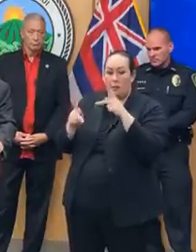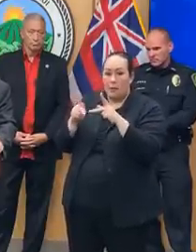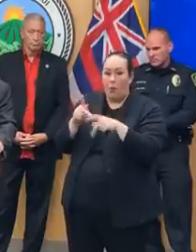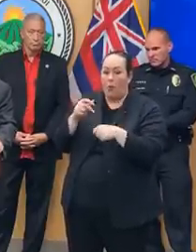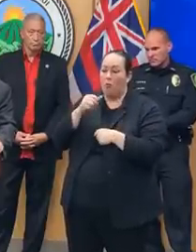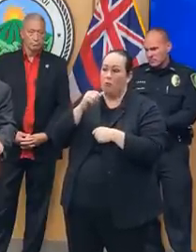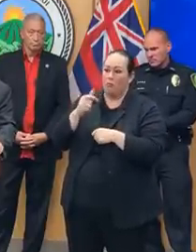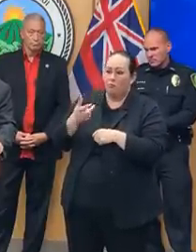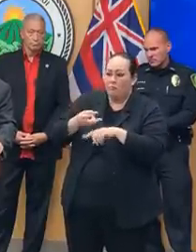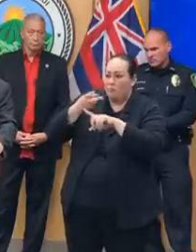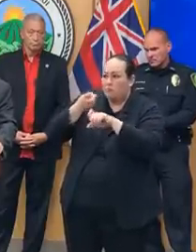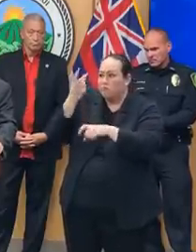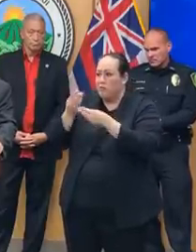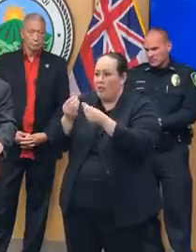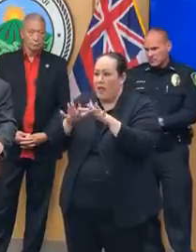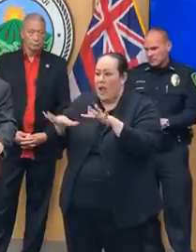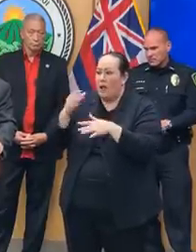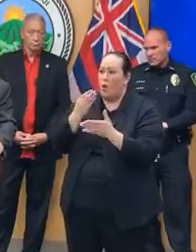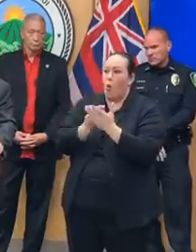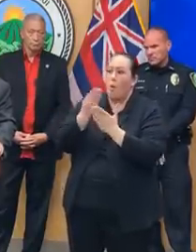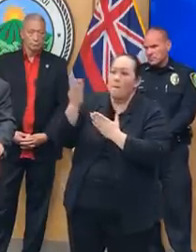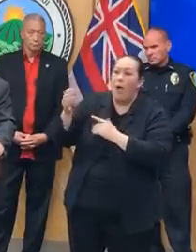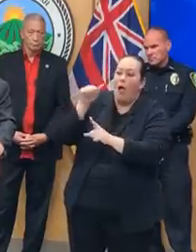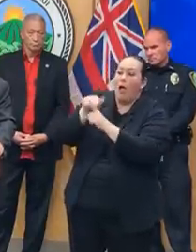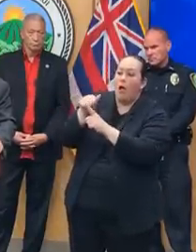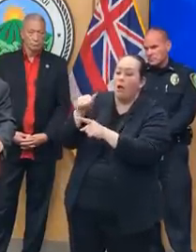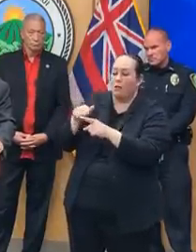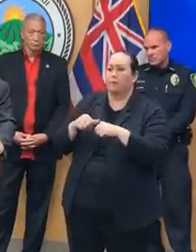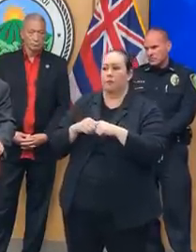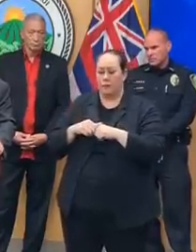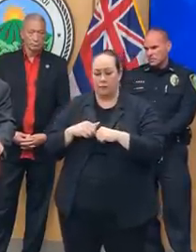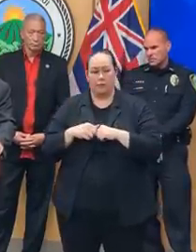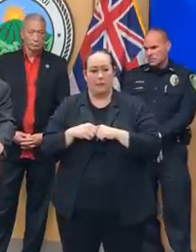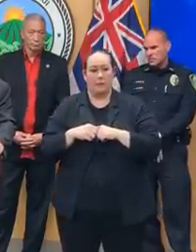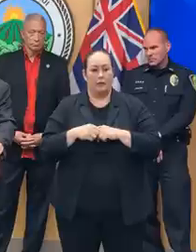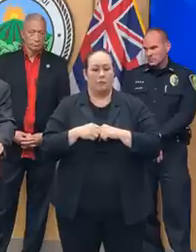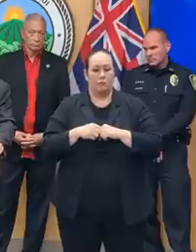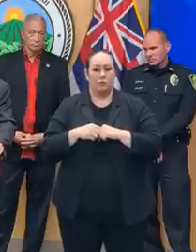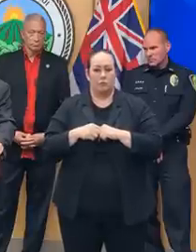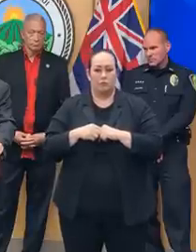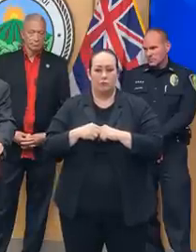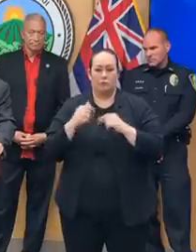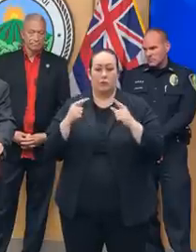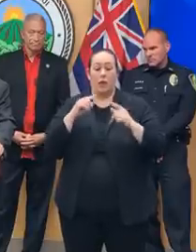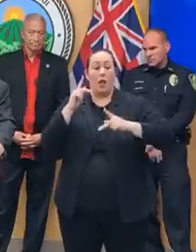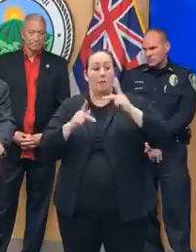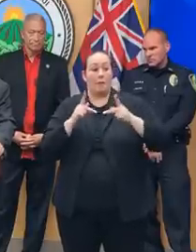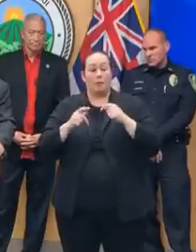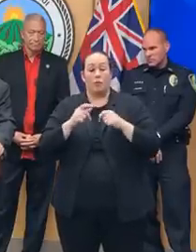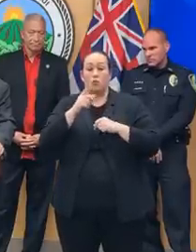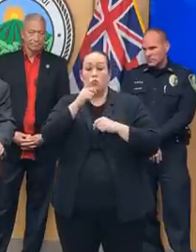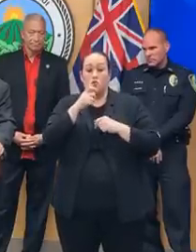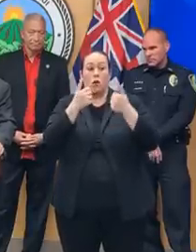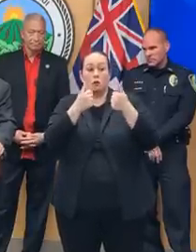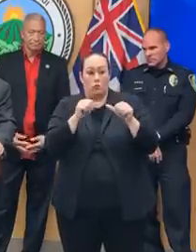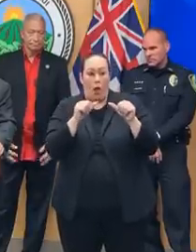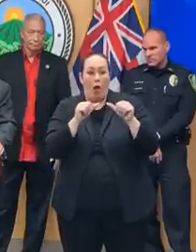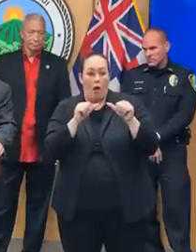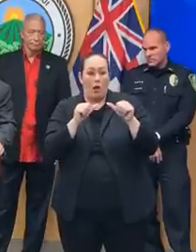economic consequences. That's one. Two, we have had, yes, reports of people who are not actually even in the realty